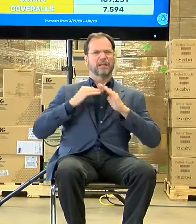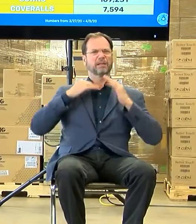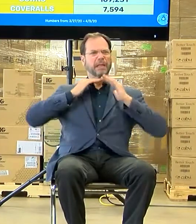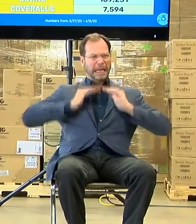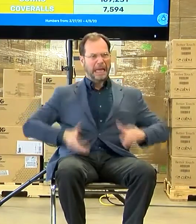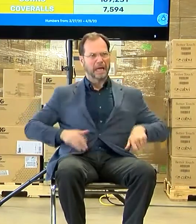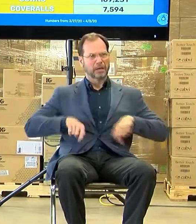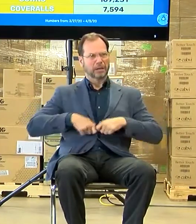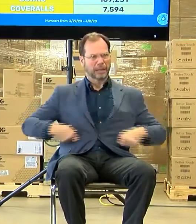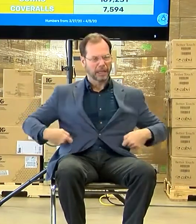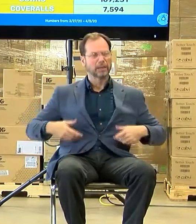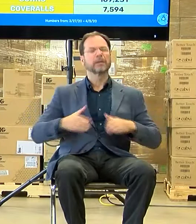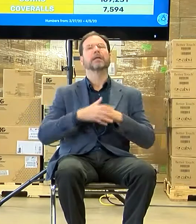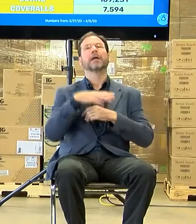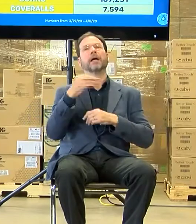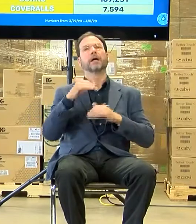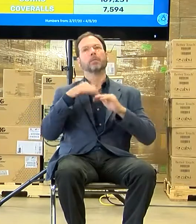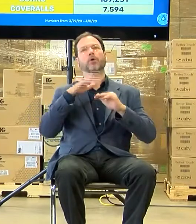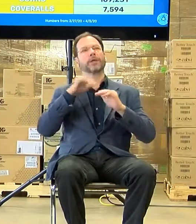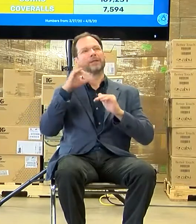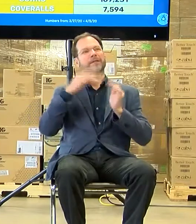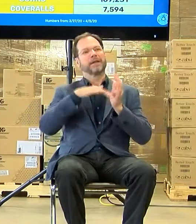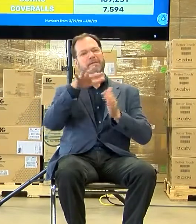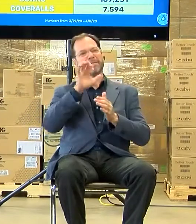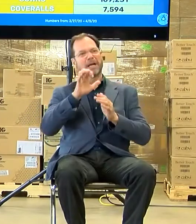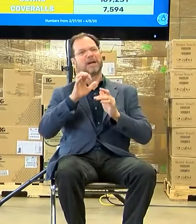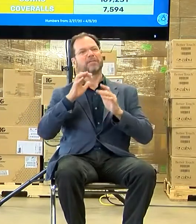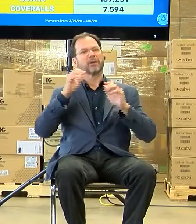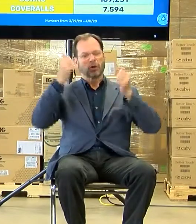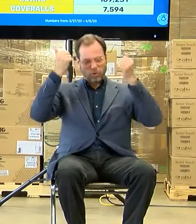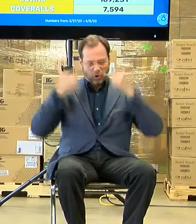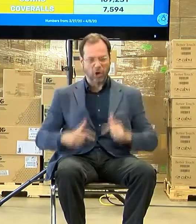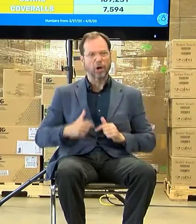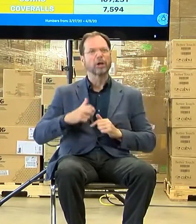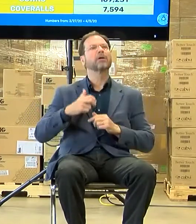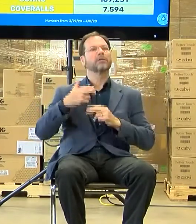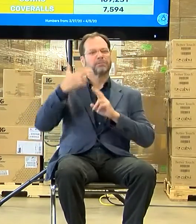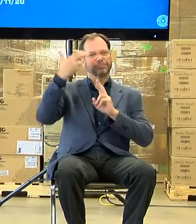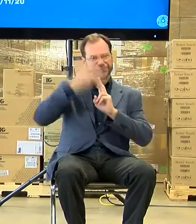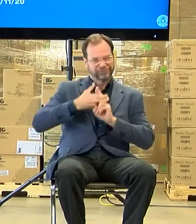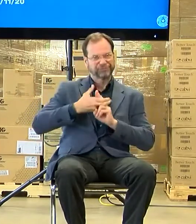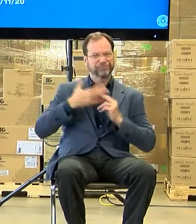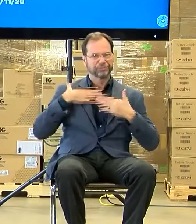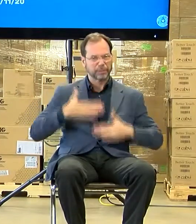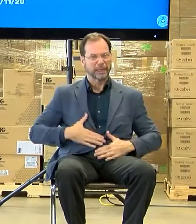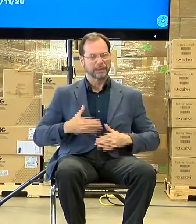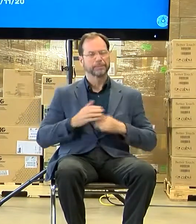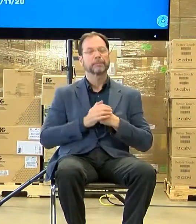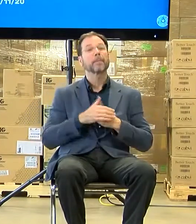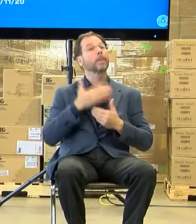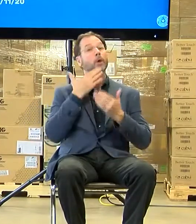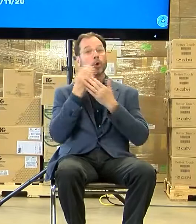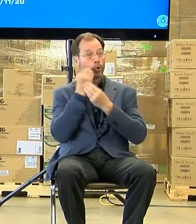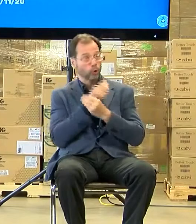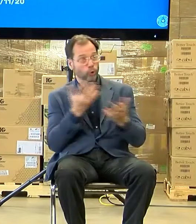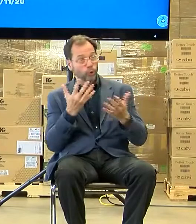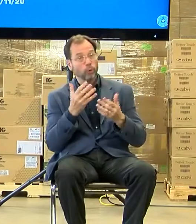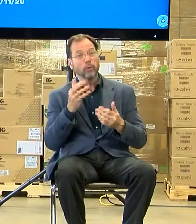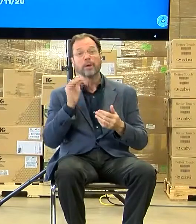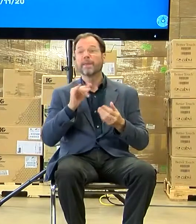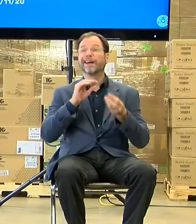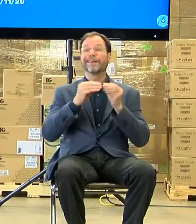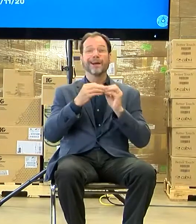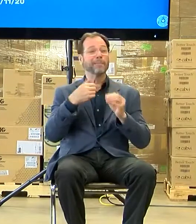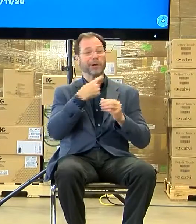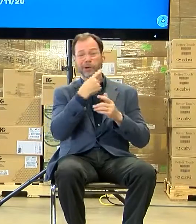gowns, and more than 7,500 coveralls. The good news is those numbers